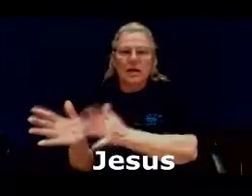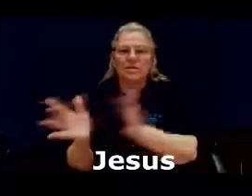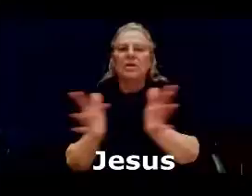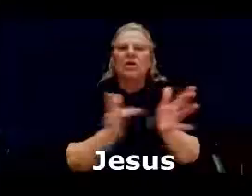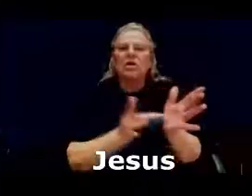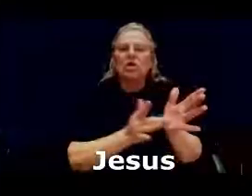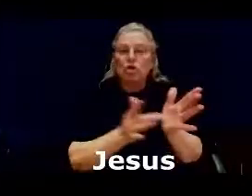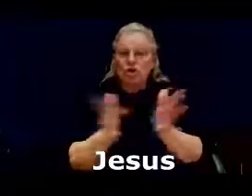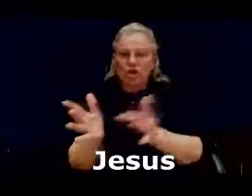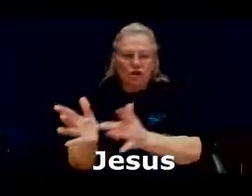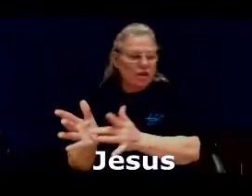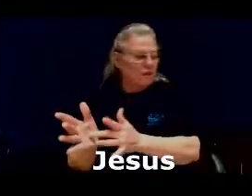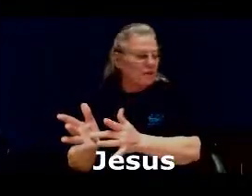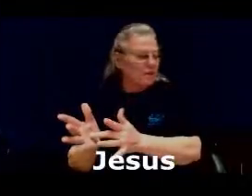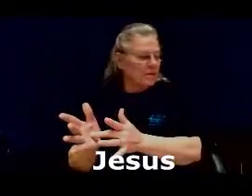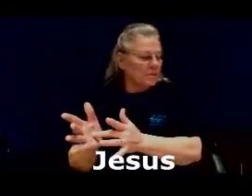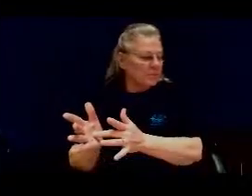hands. Jesus.